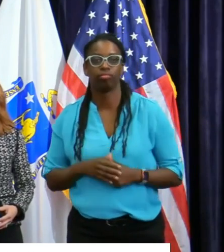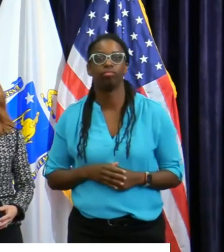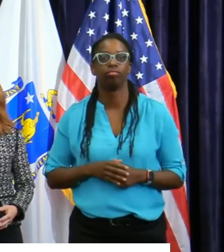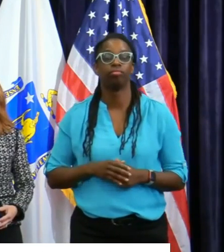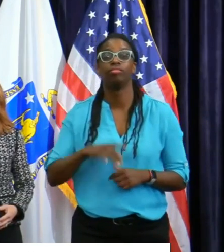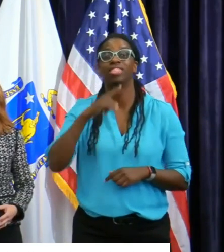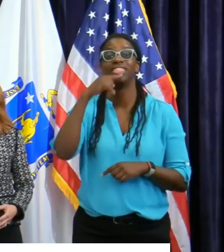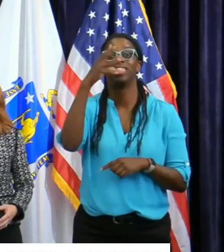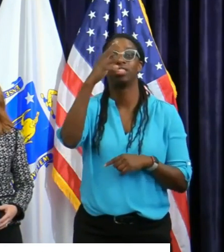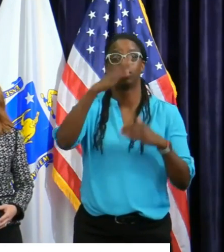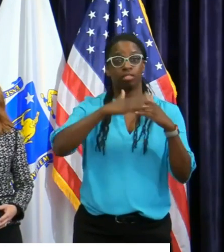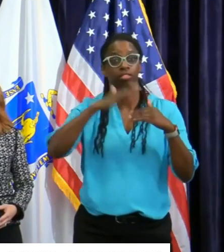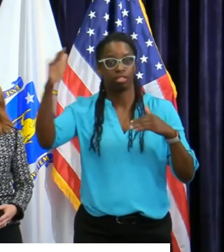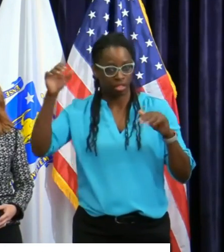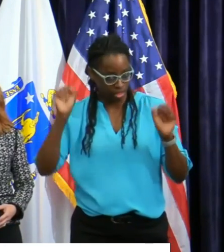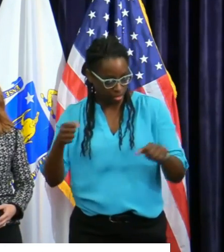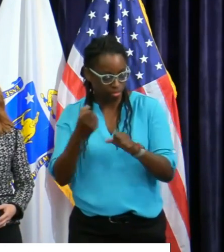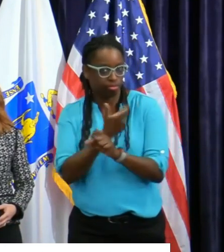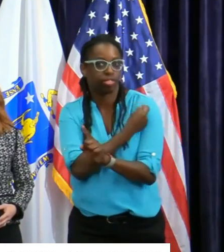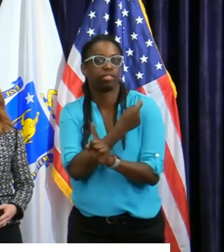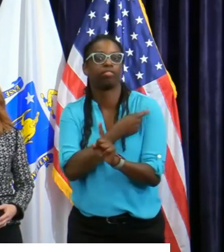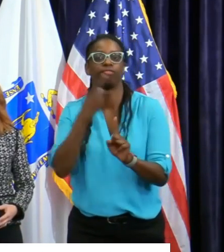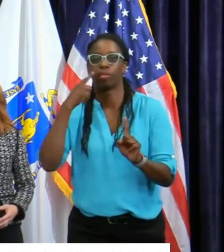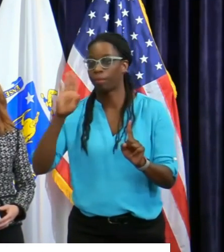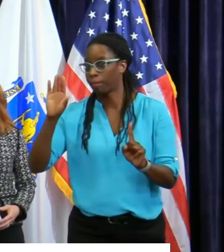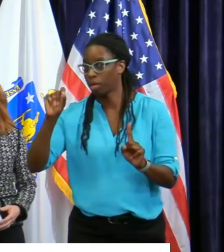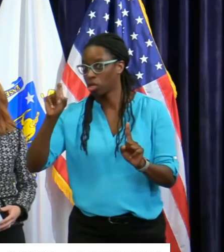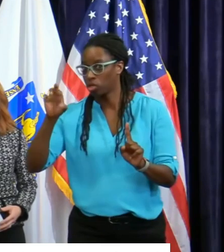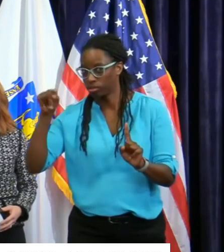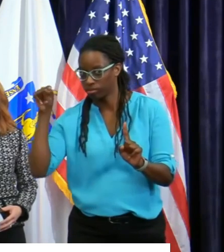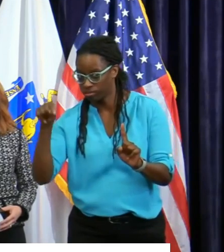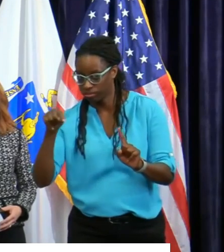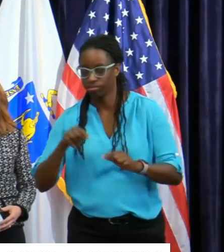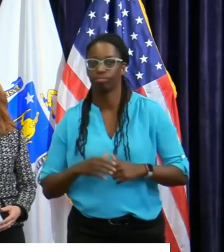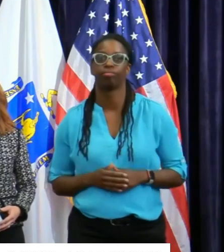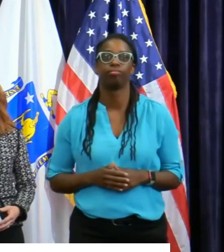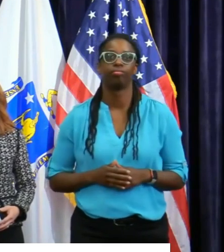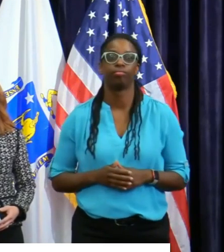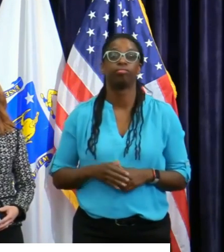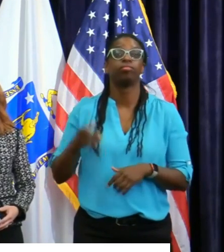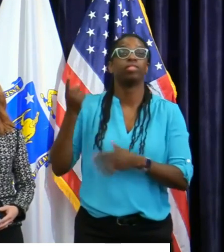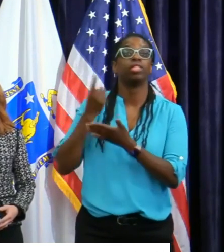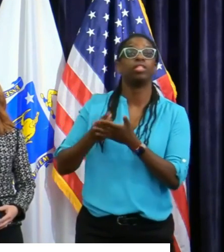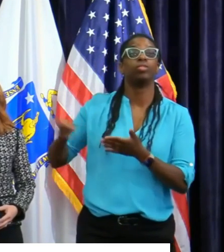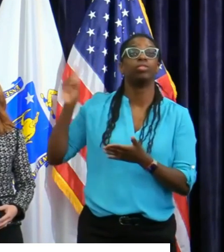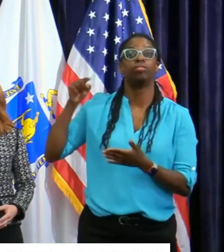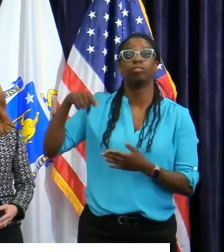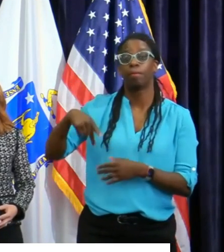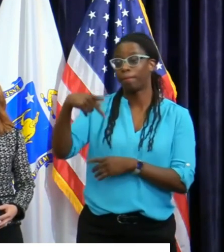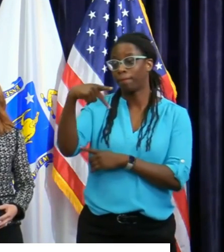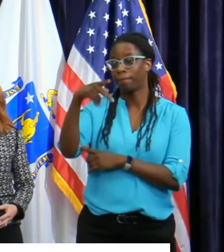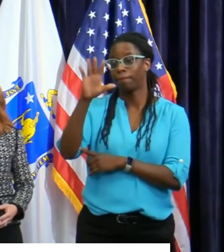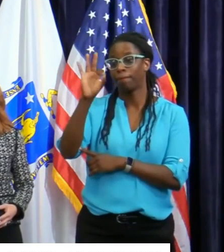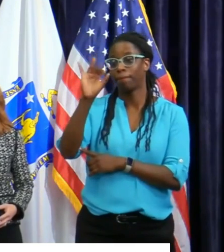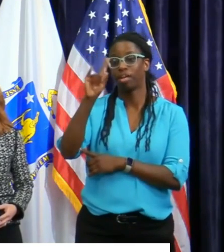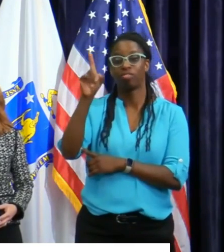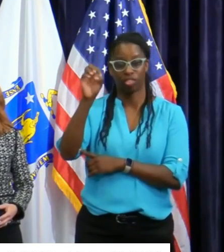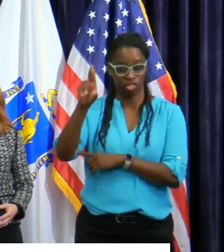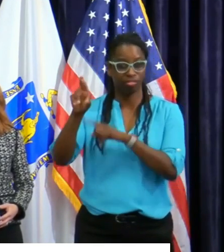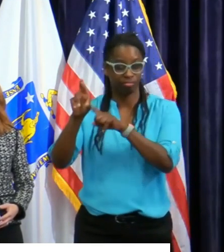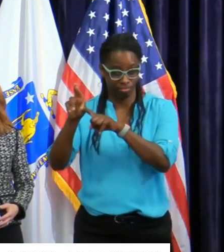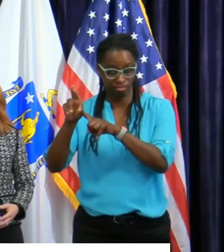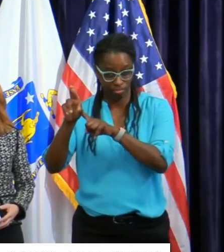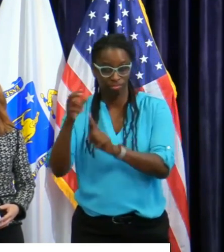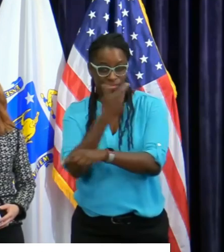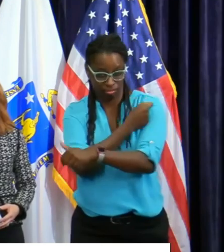the appropriate time. As of last week, Pfizer booster shots are now available to residents age 16